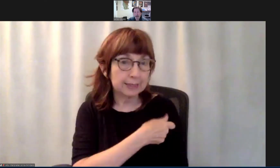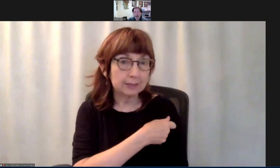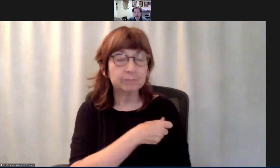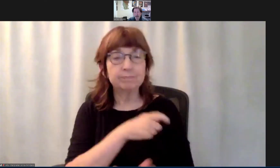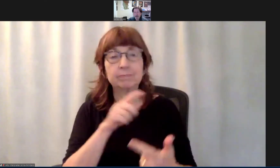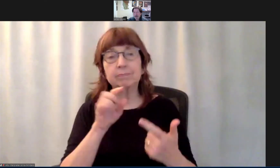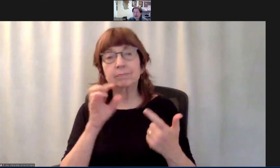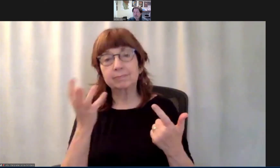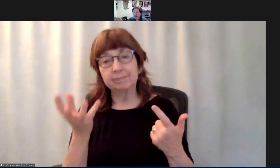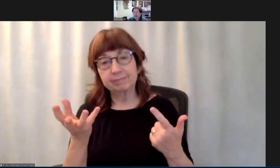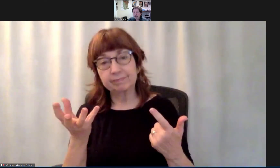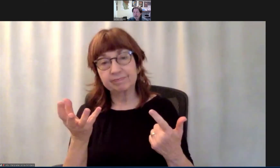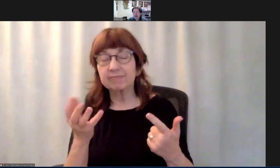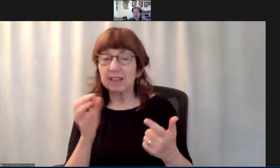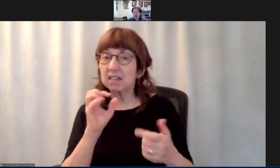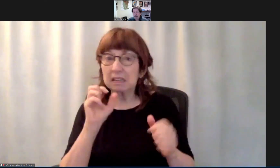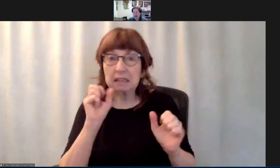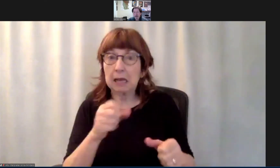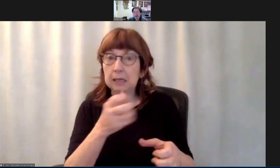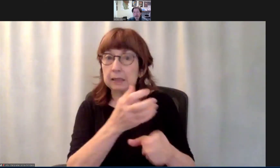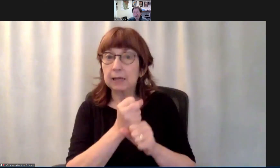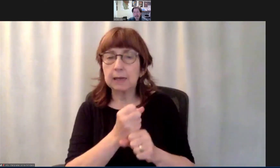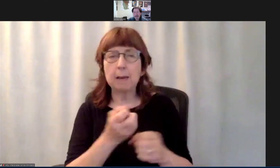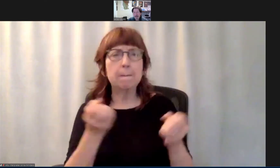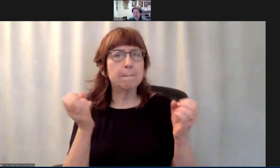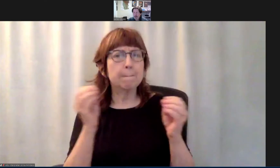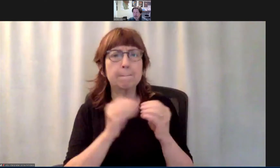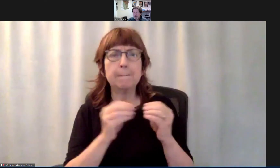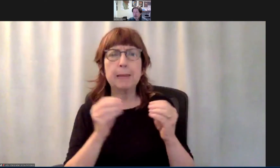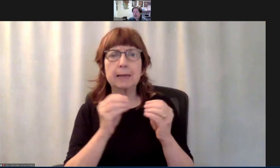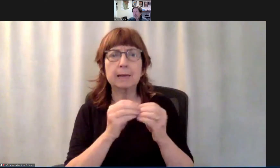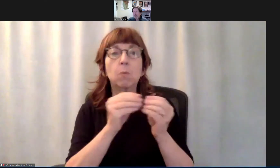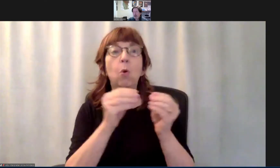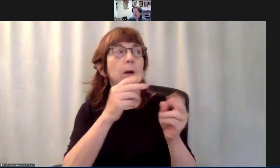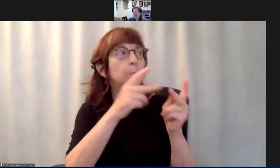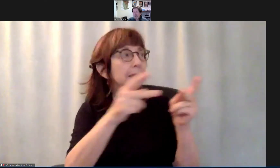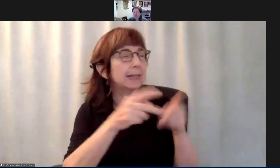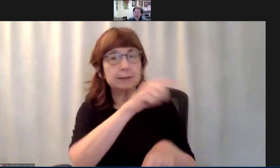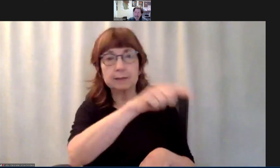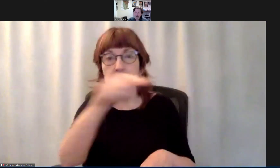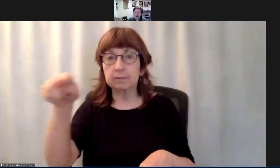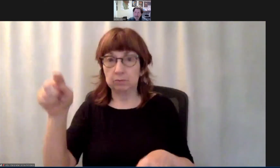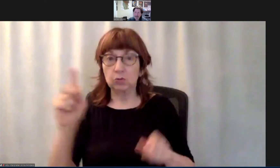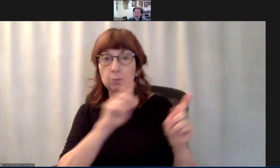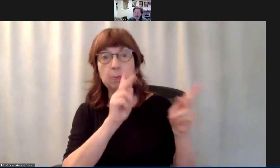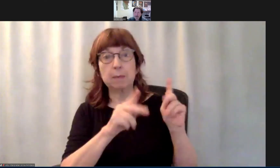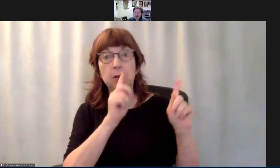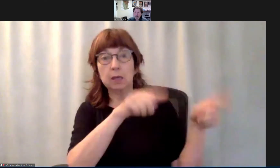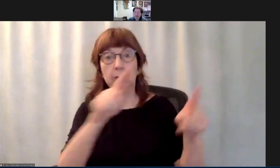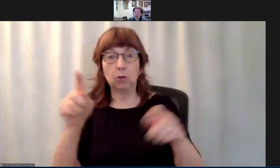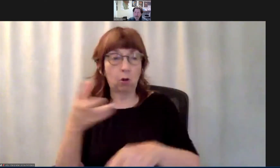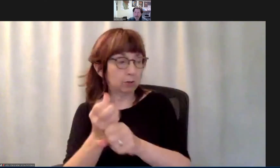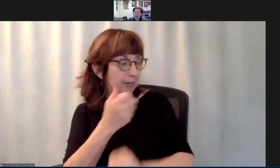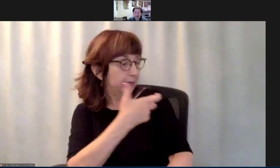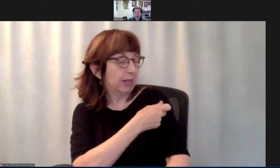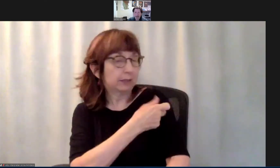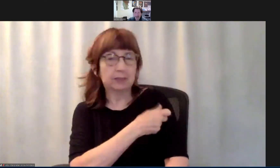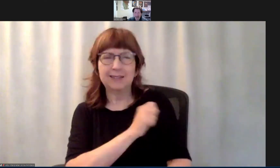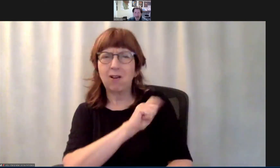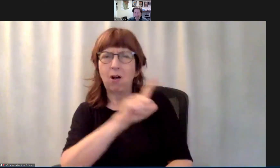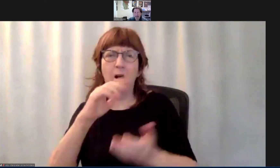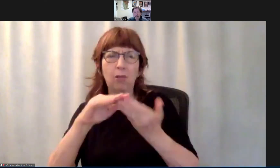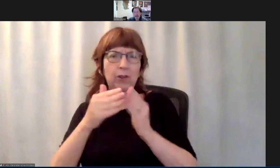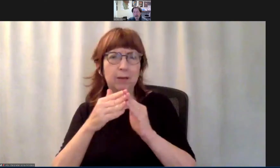those are available. We're making many more sites available for people to get vaccines in all of the communities